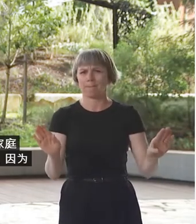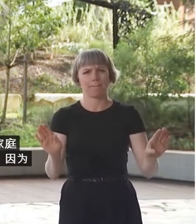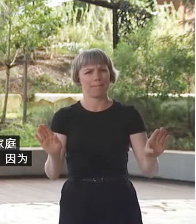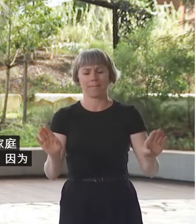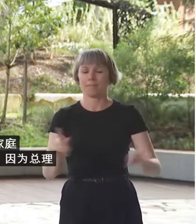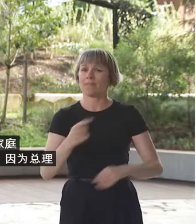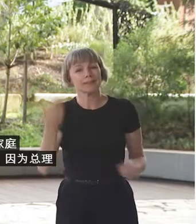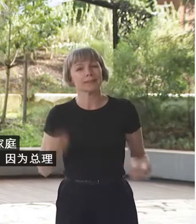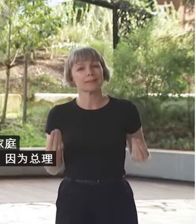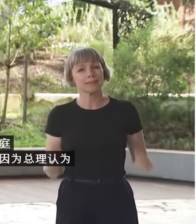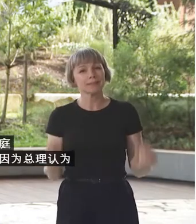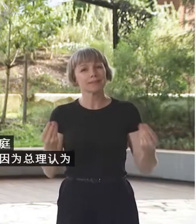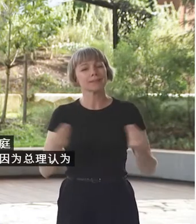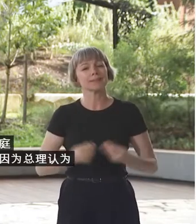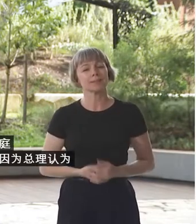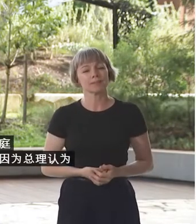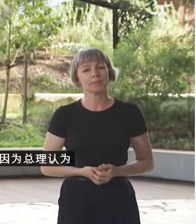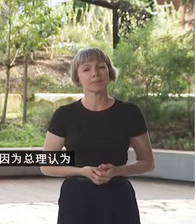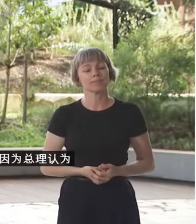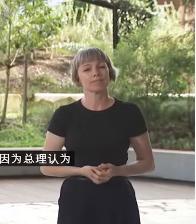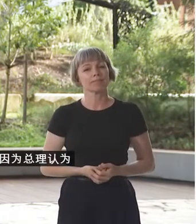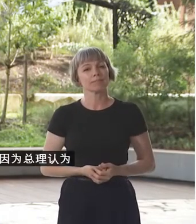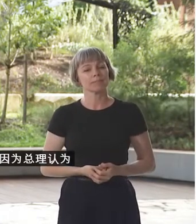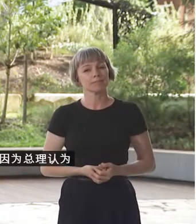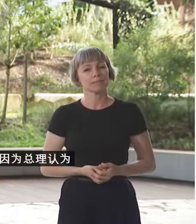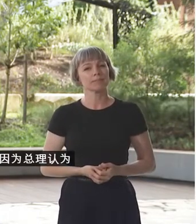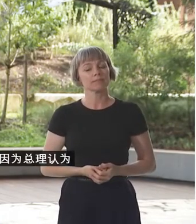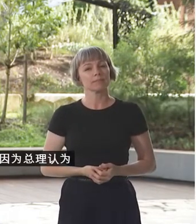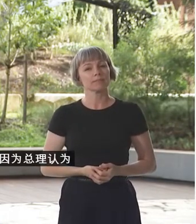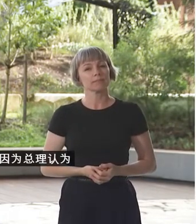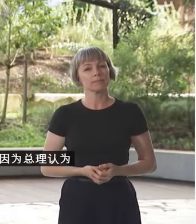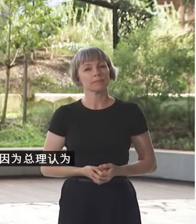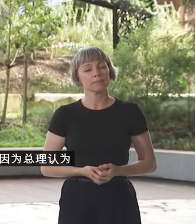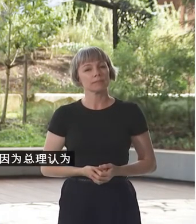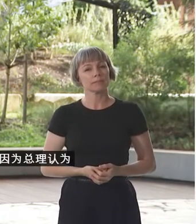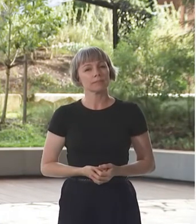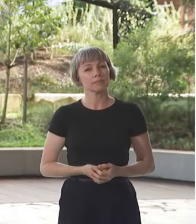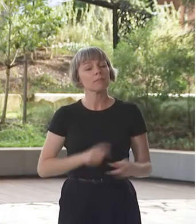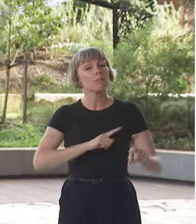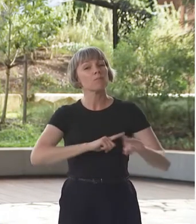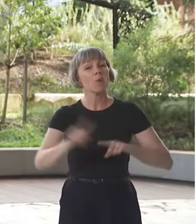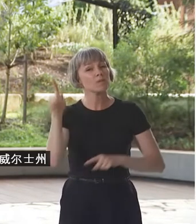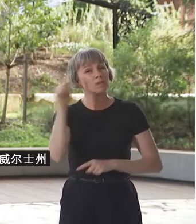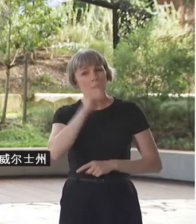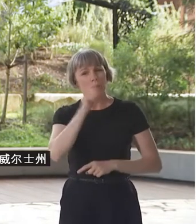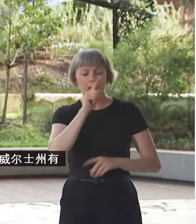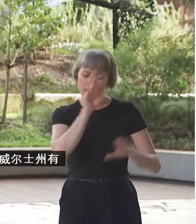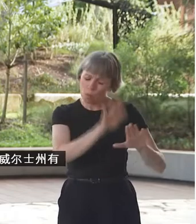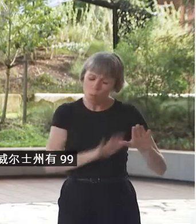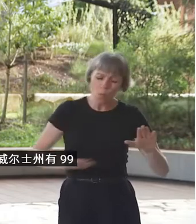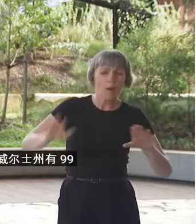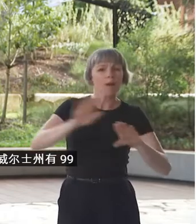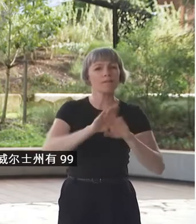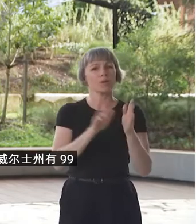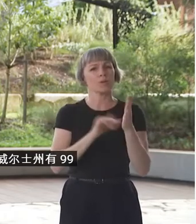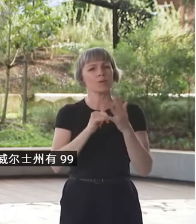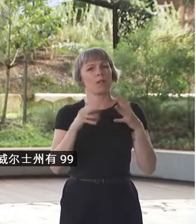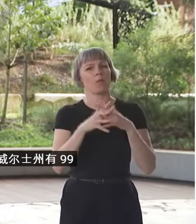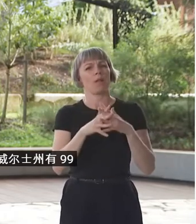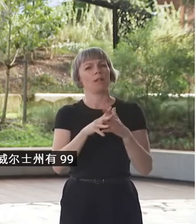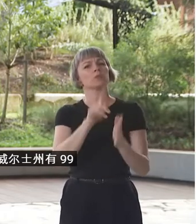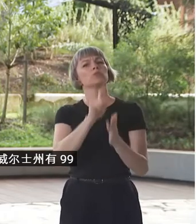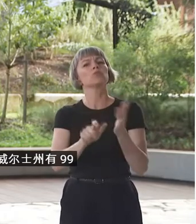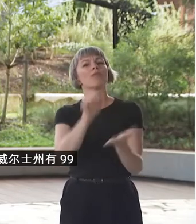Prime Minister is that 99% of people right across New South Wales are doing the right